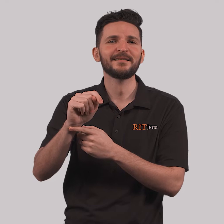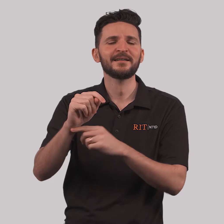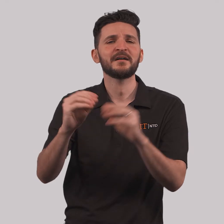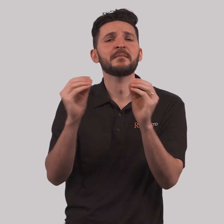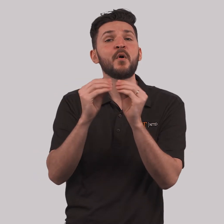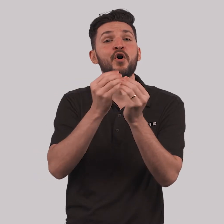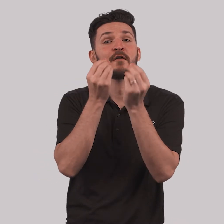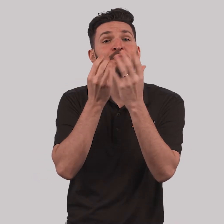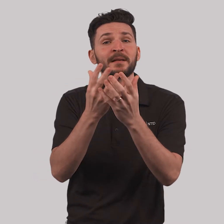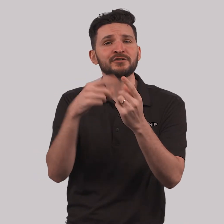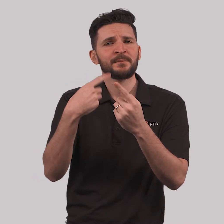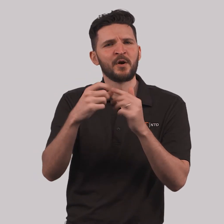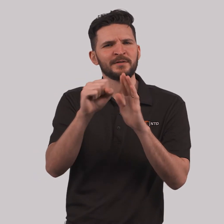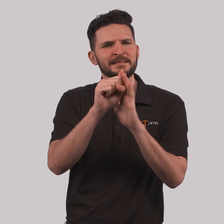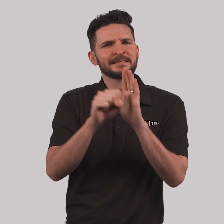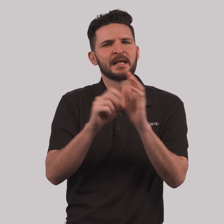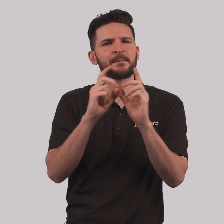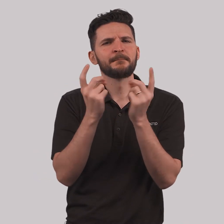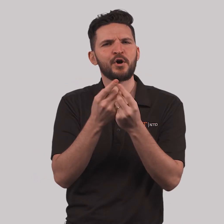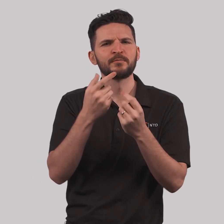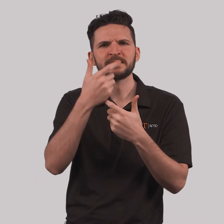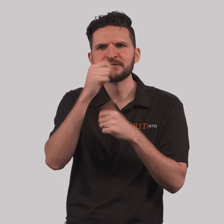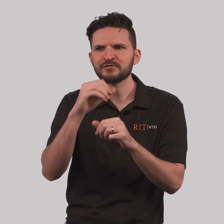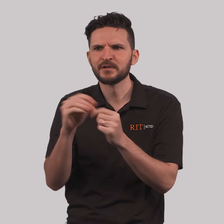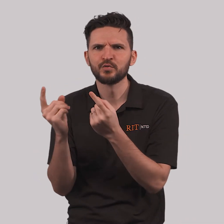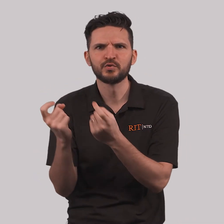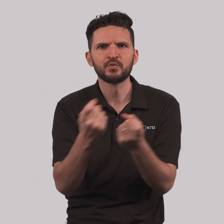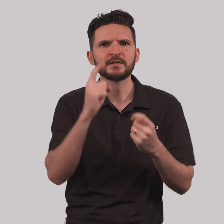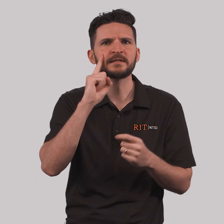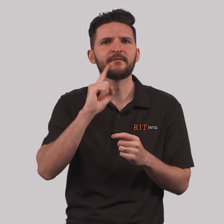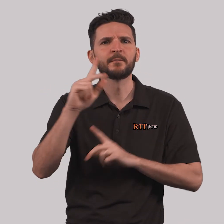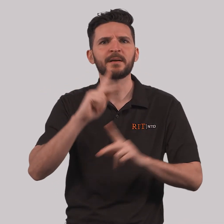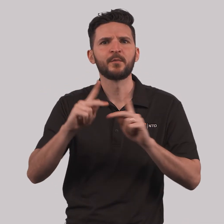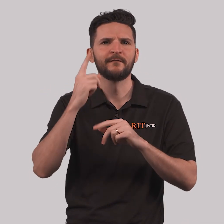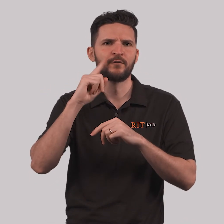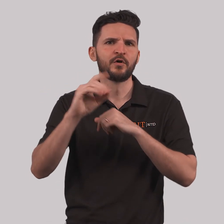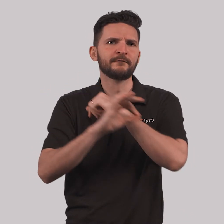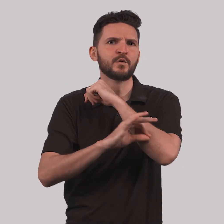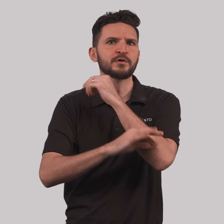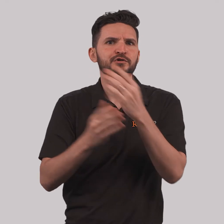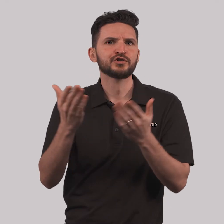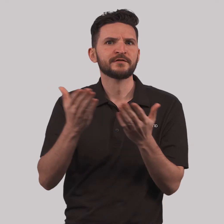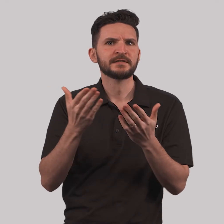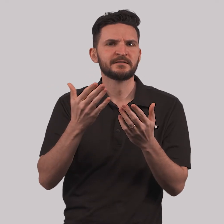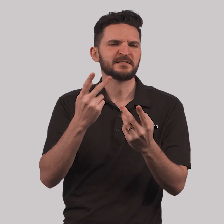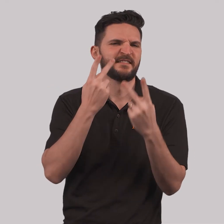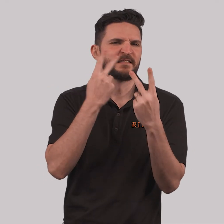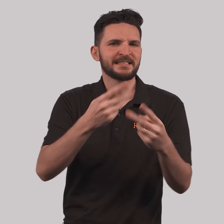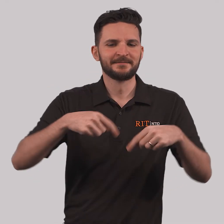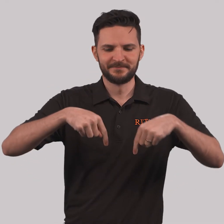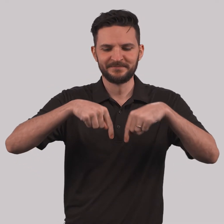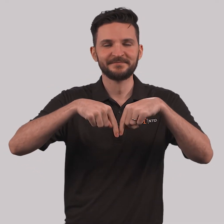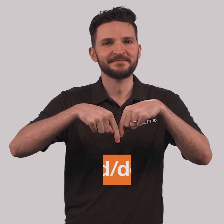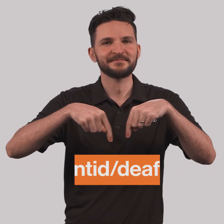For more information about the State Department's interest in recruiting deaf people in the Foreign Service, visit this site.